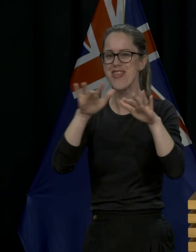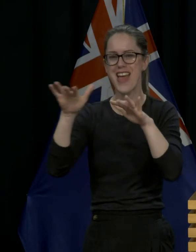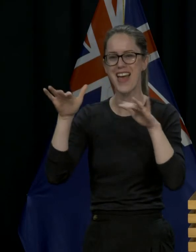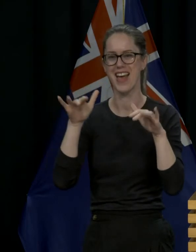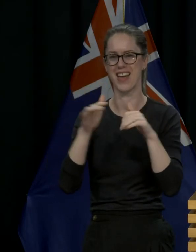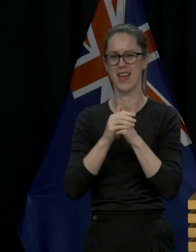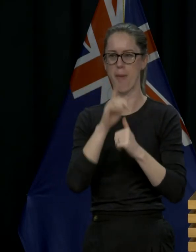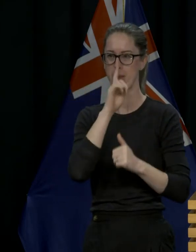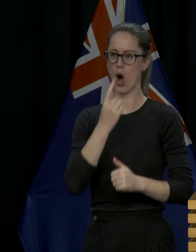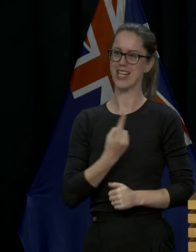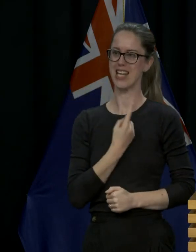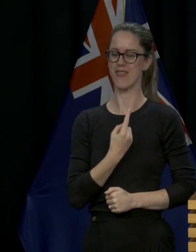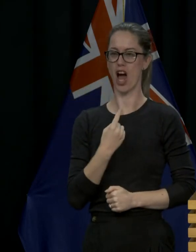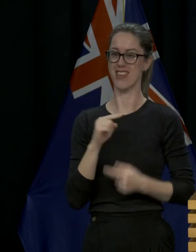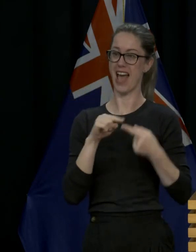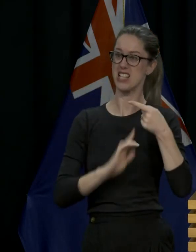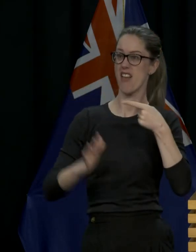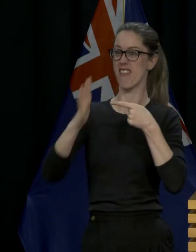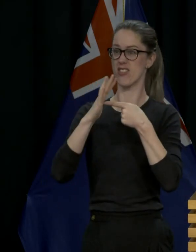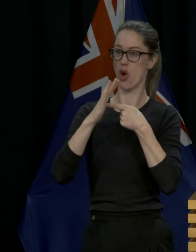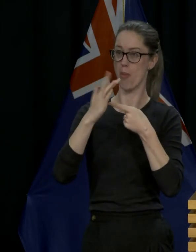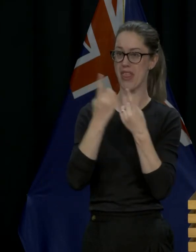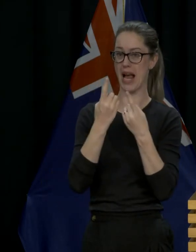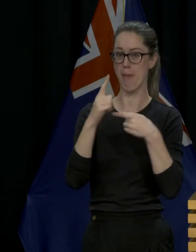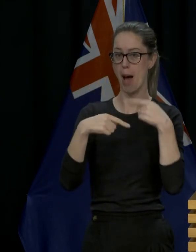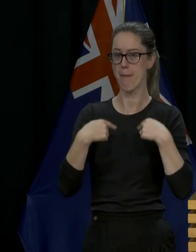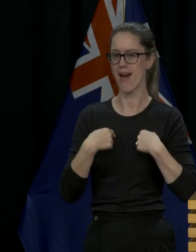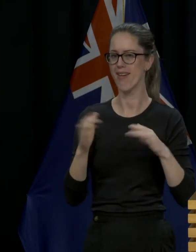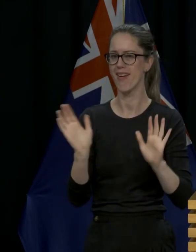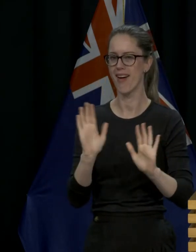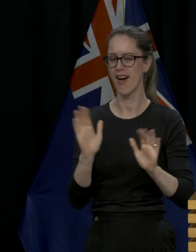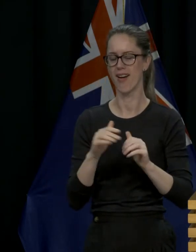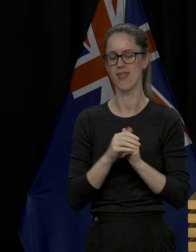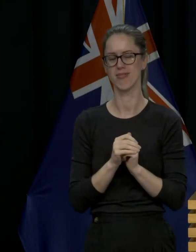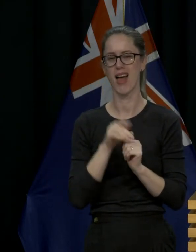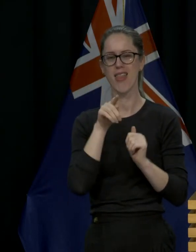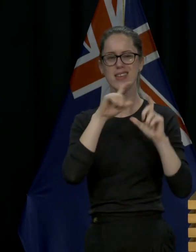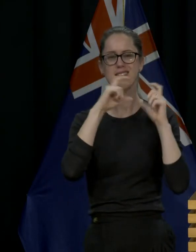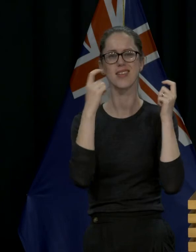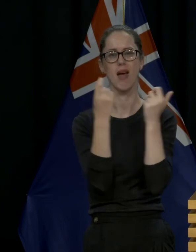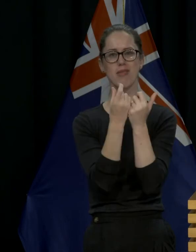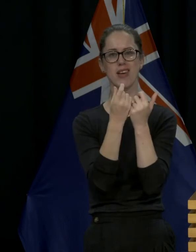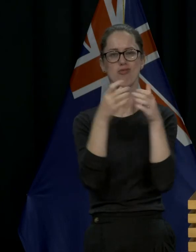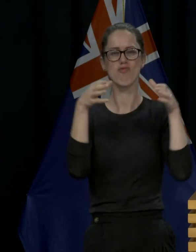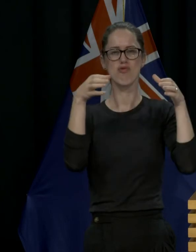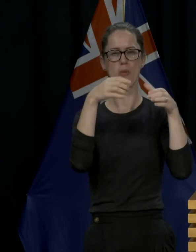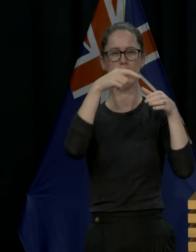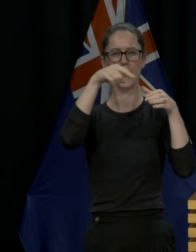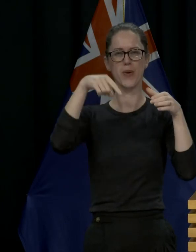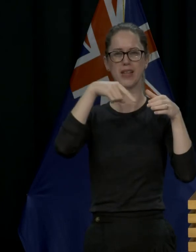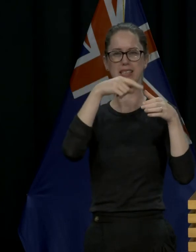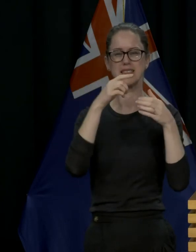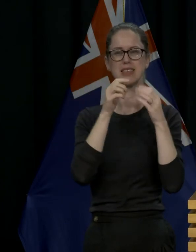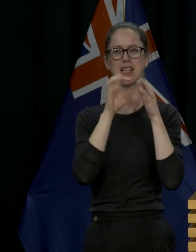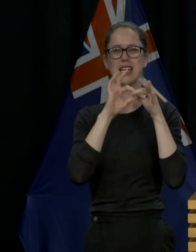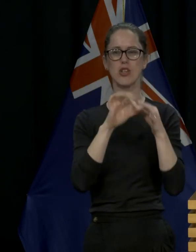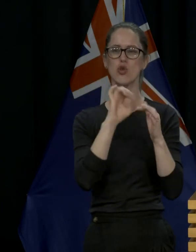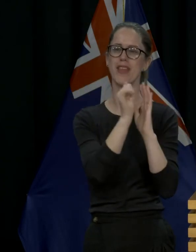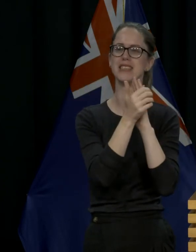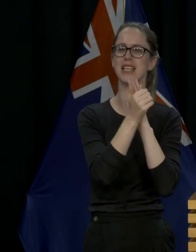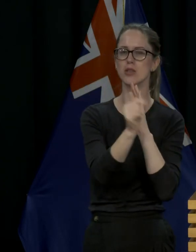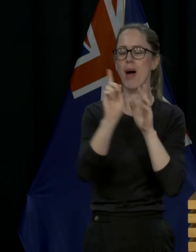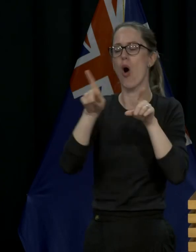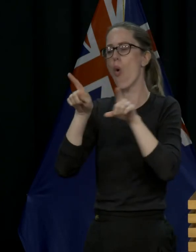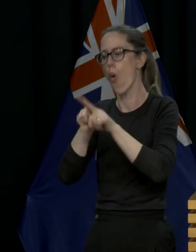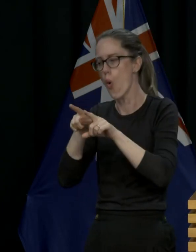foremost identify themselves. And so this is a cabinet and an executive that is based on merit, who also happen